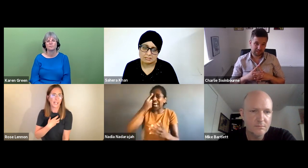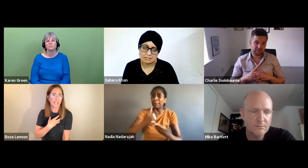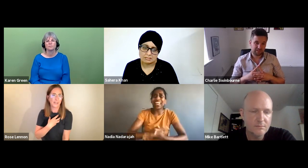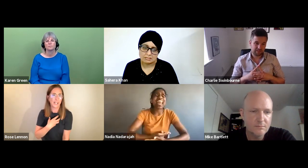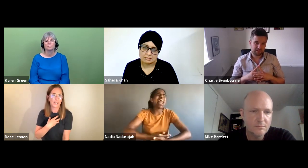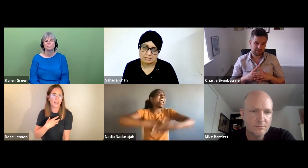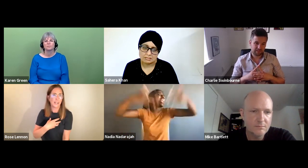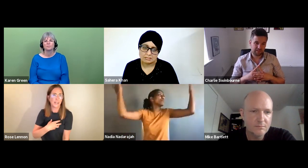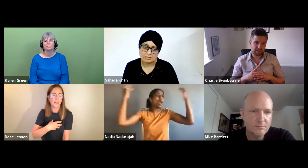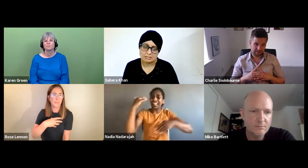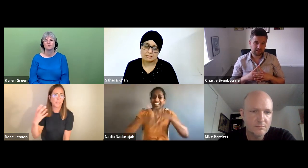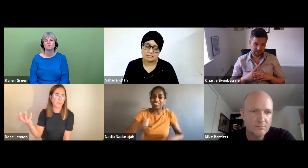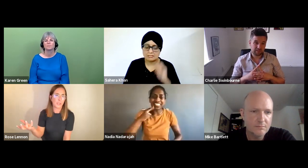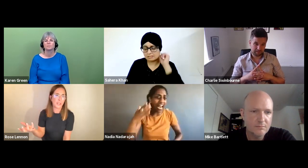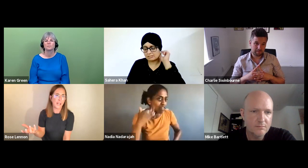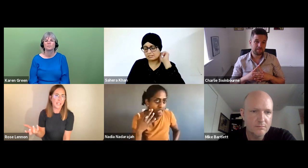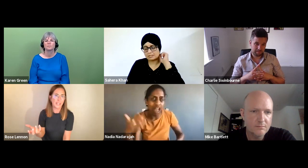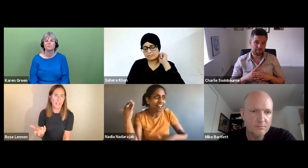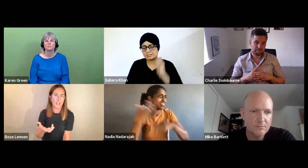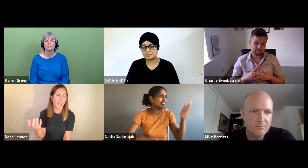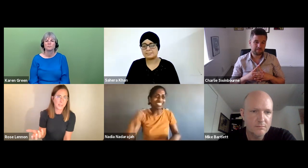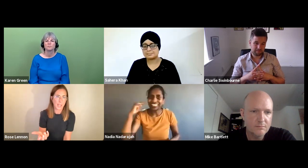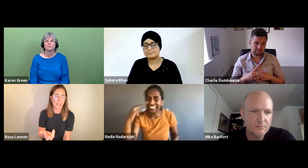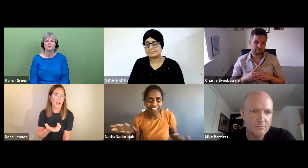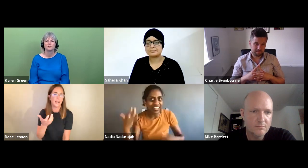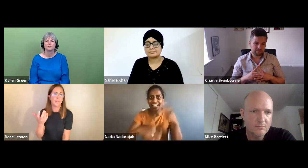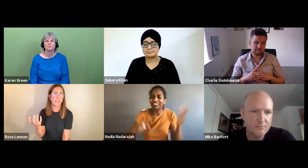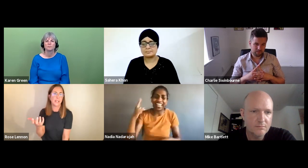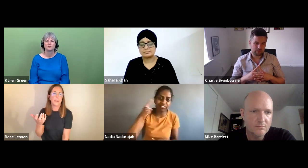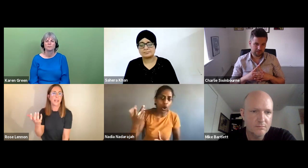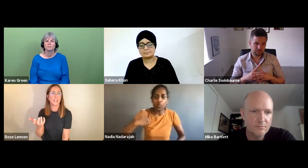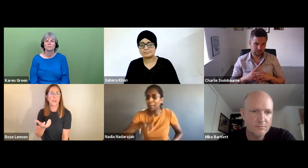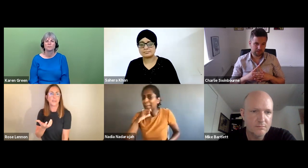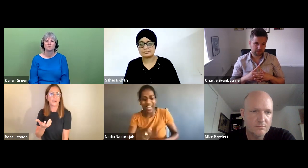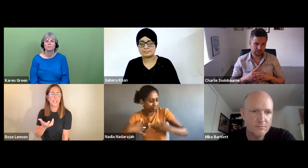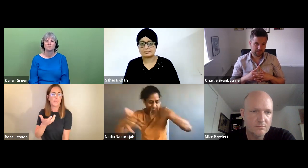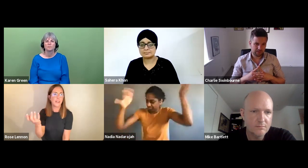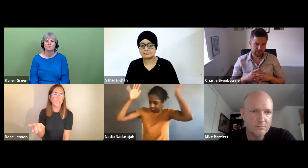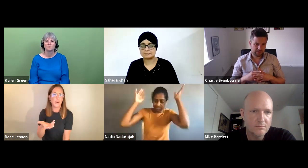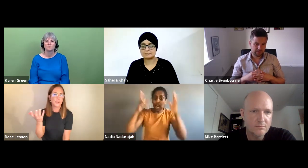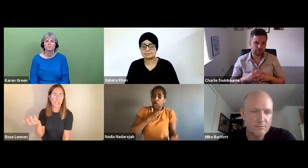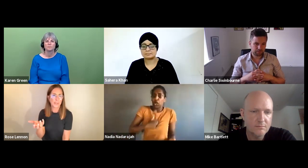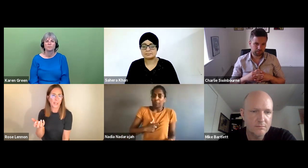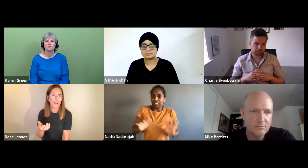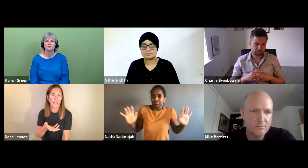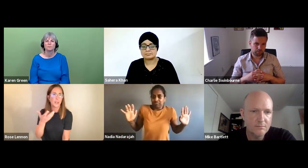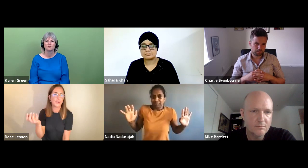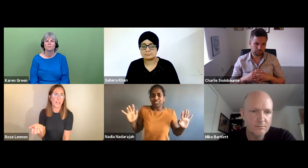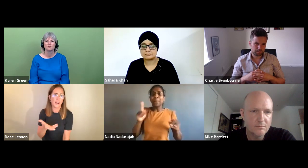like the director who's directing a Shakespeare. I mean, you know, we never know with Shakespeare characters who they are.